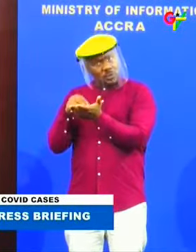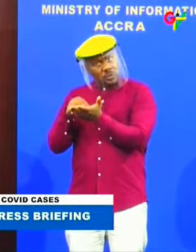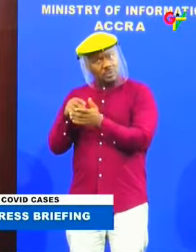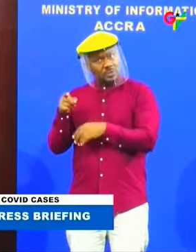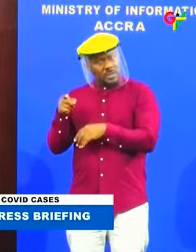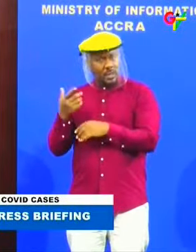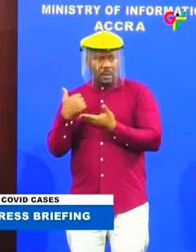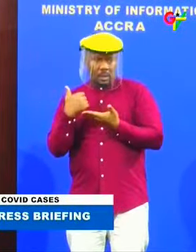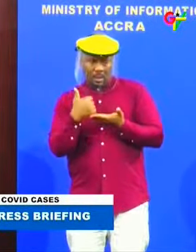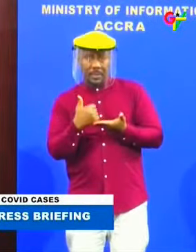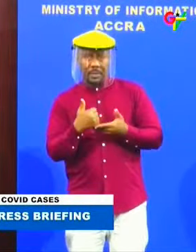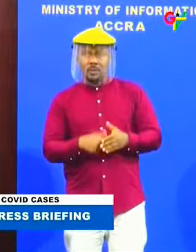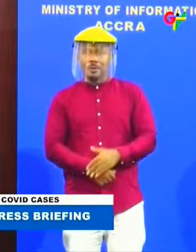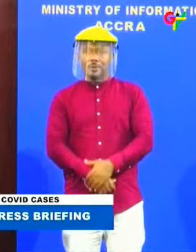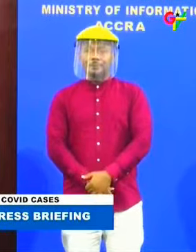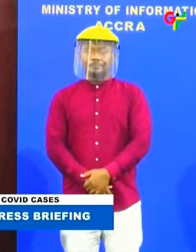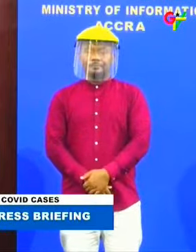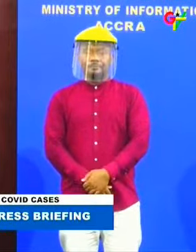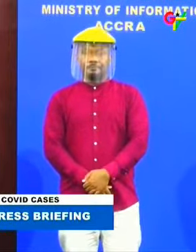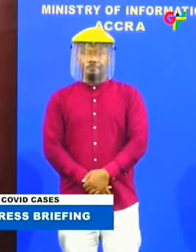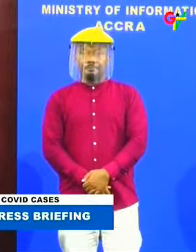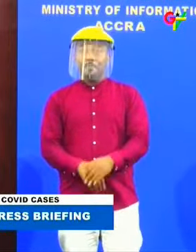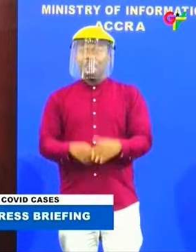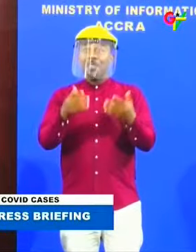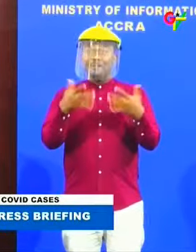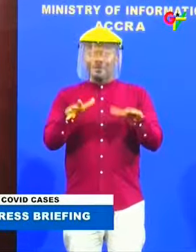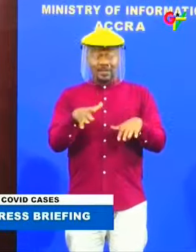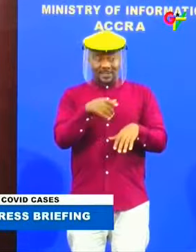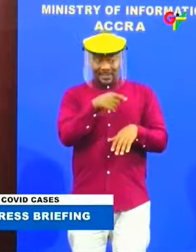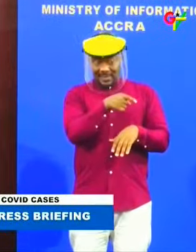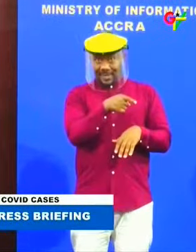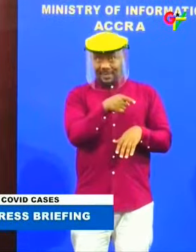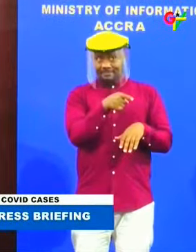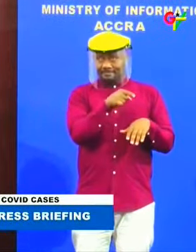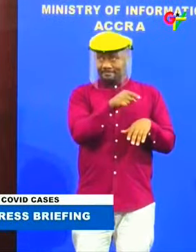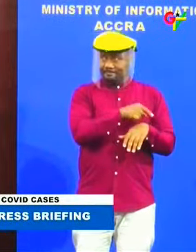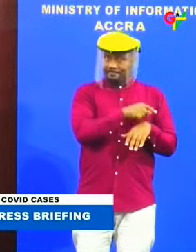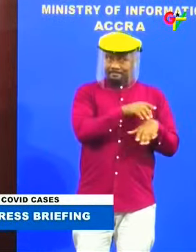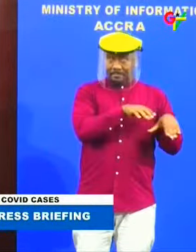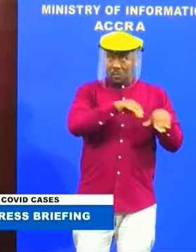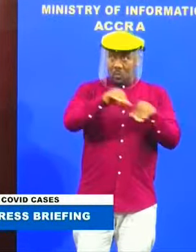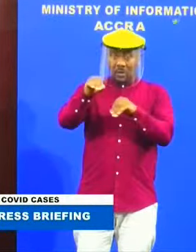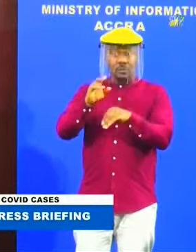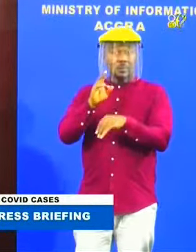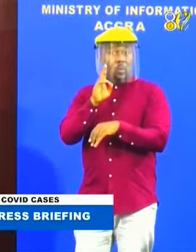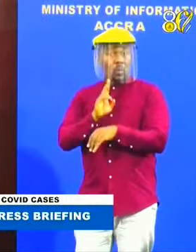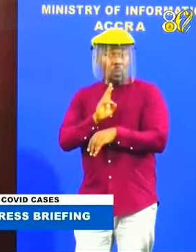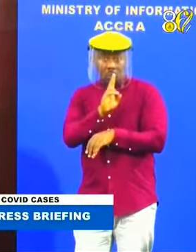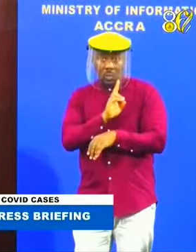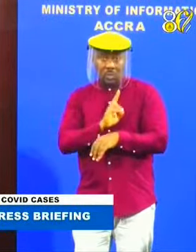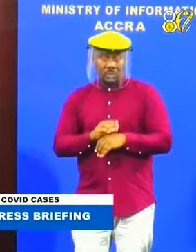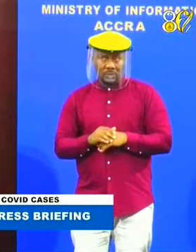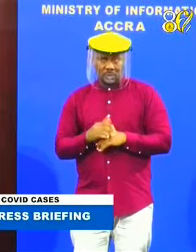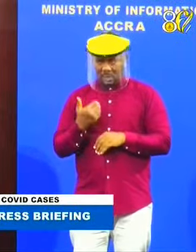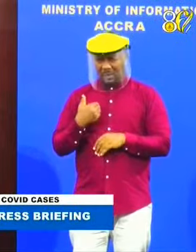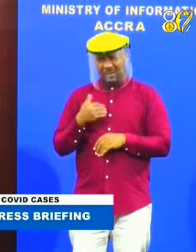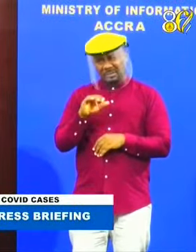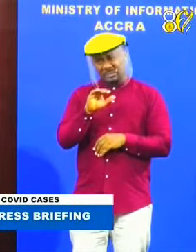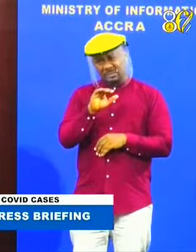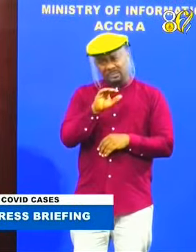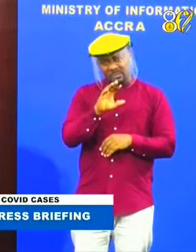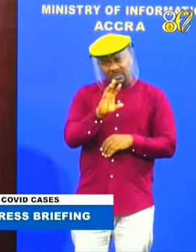that. They are then transported to the hotels. And so far we have about 6 of such